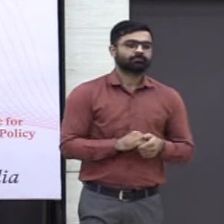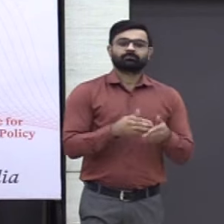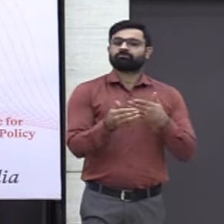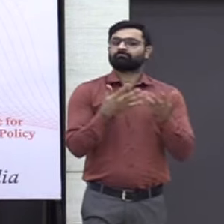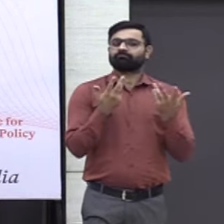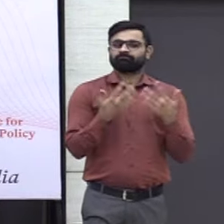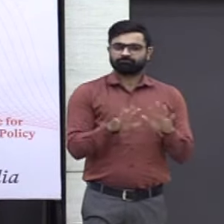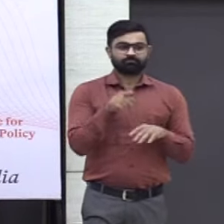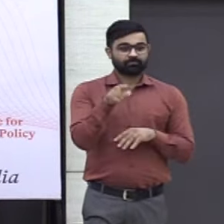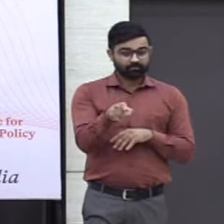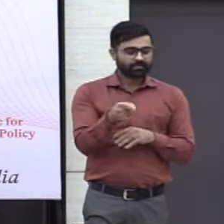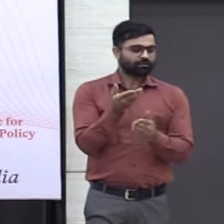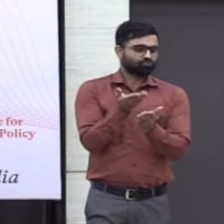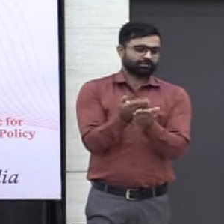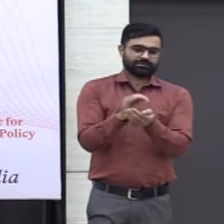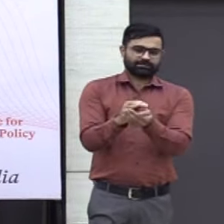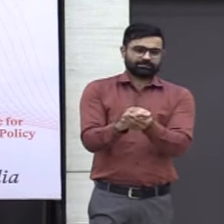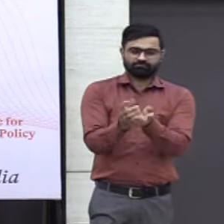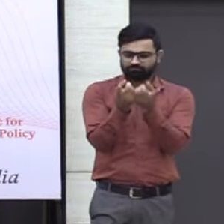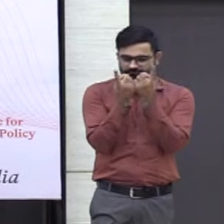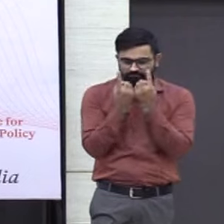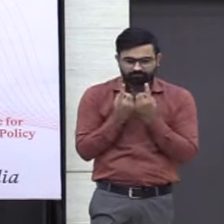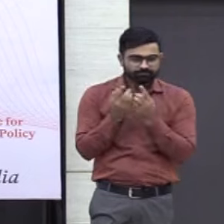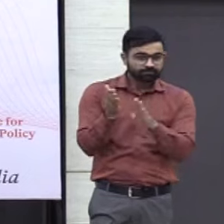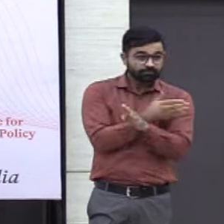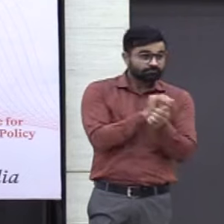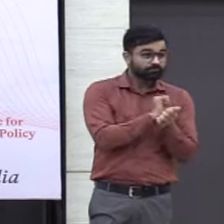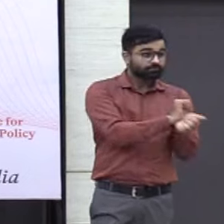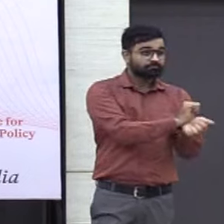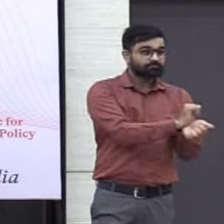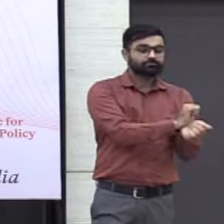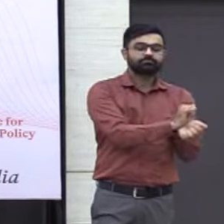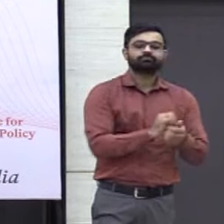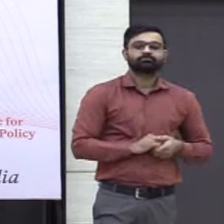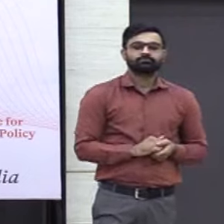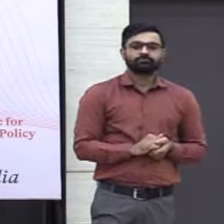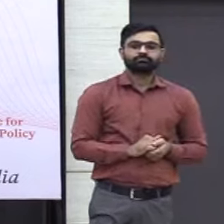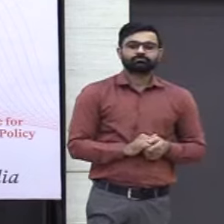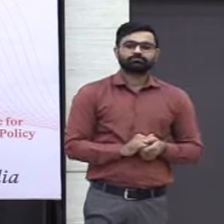Unless he carries out an investigation before arrest.